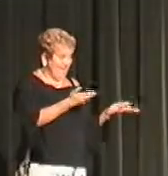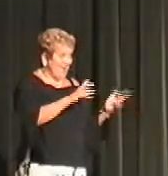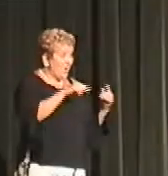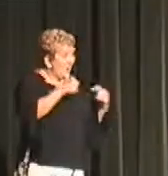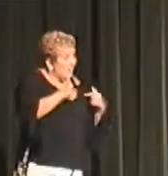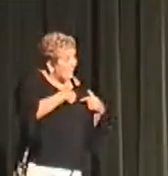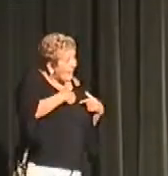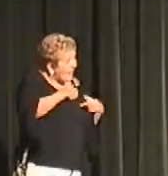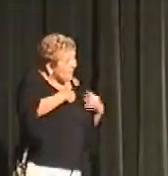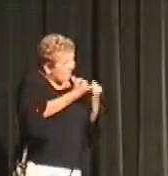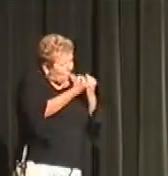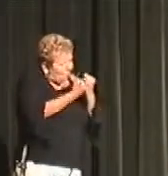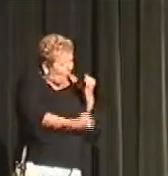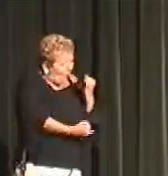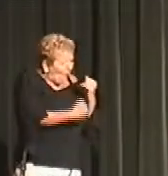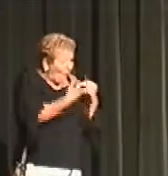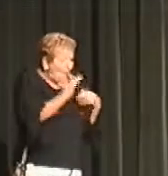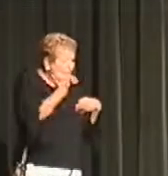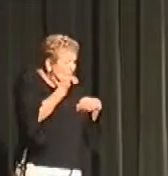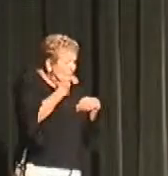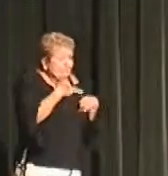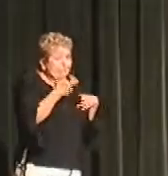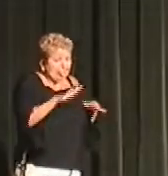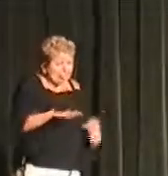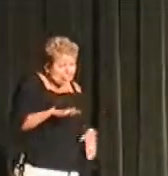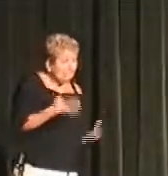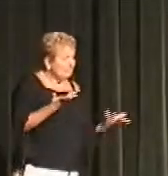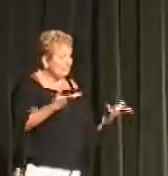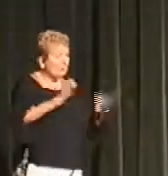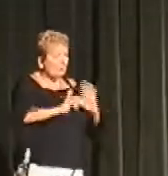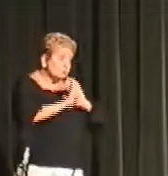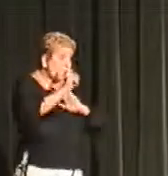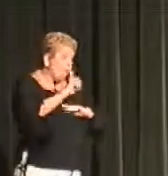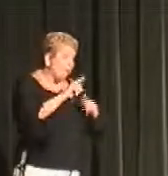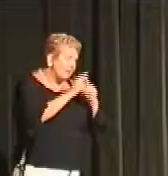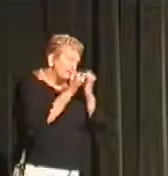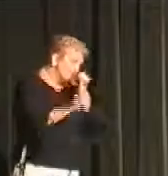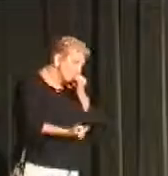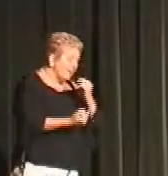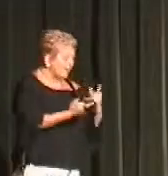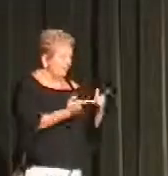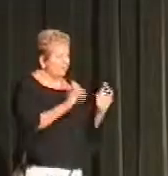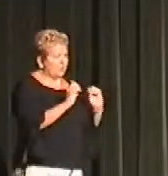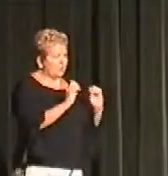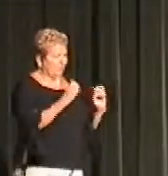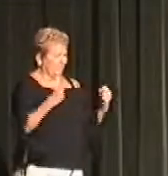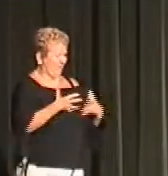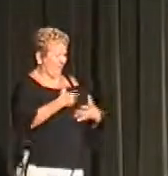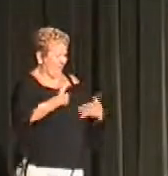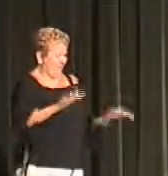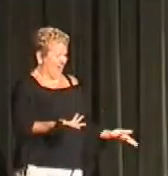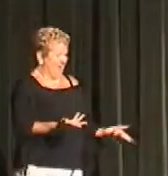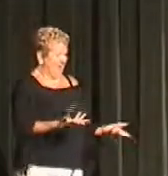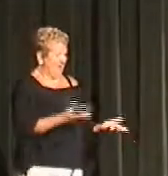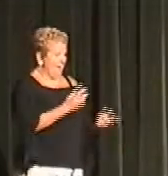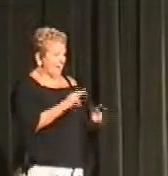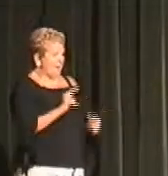know. But Paul, this guy, when, you know, he was at the meeting that night, he had his knife, you know, he'd ridden his motorcycle, he